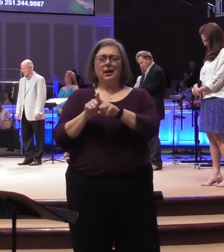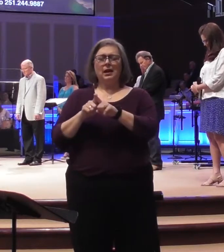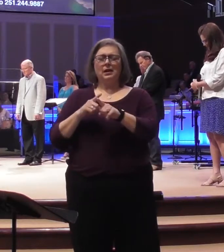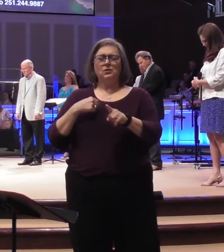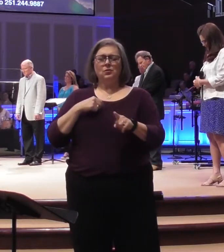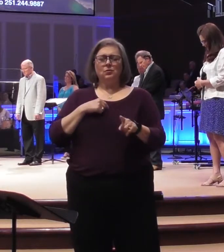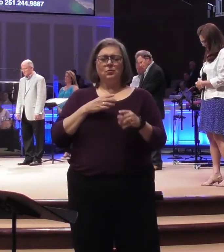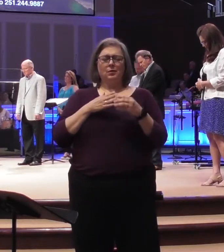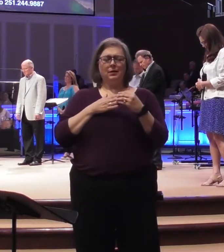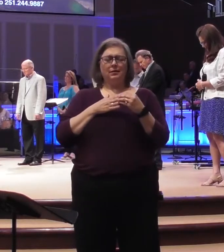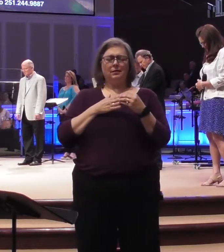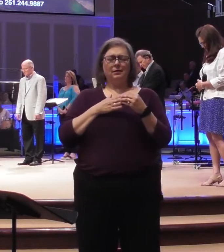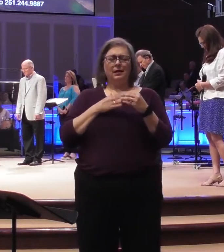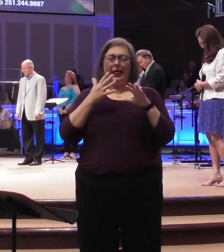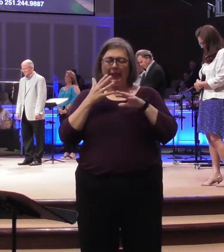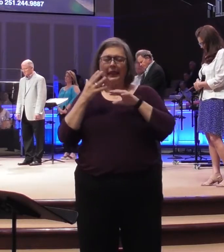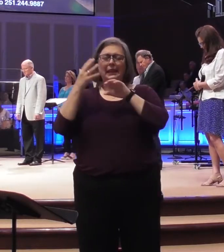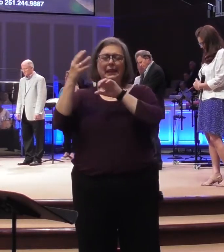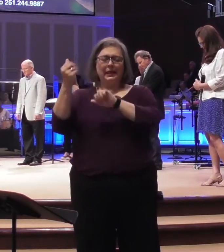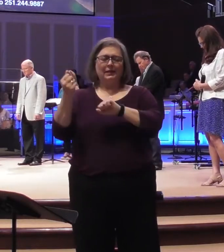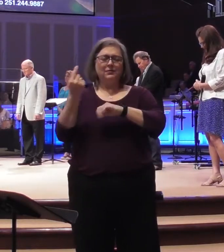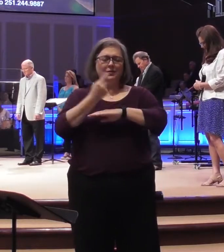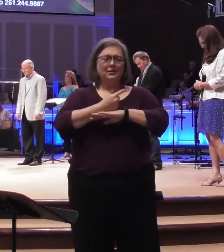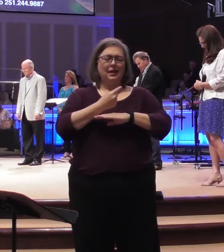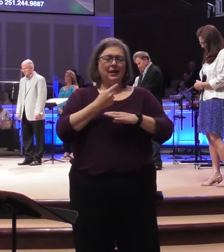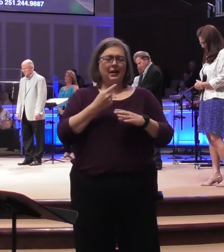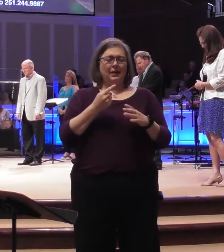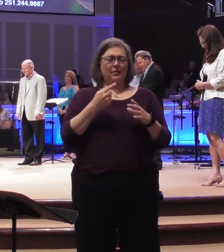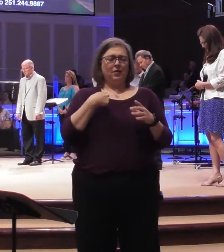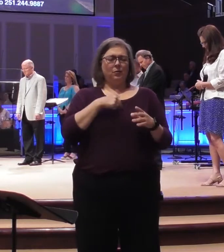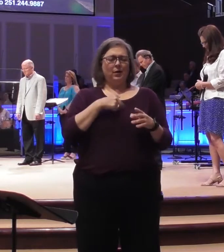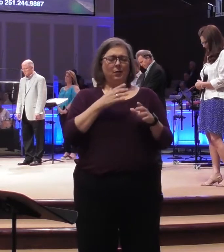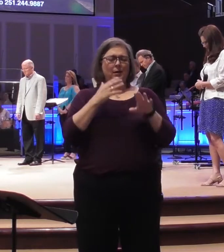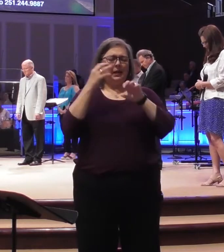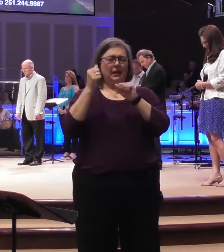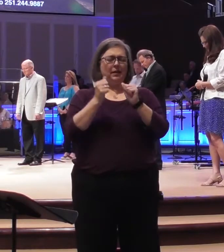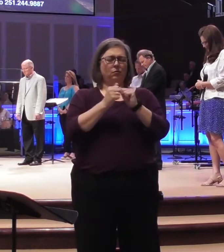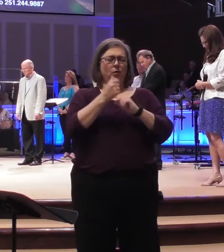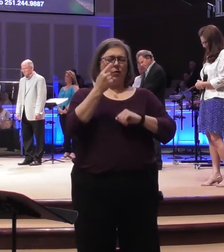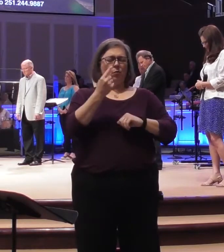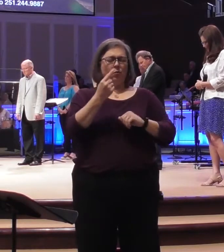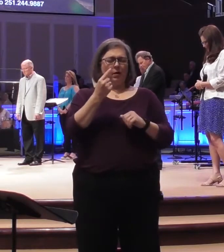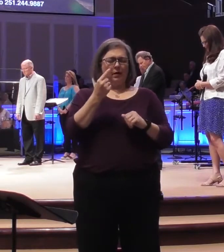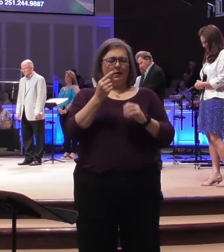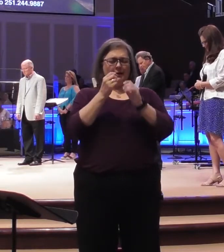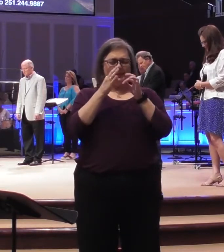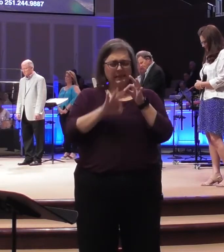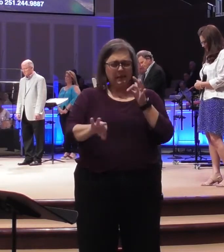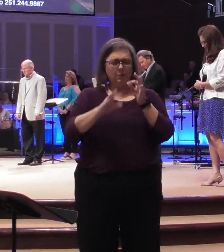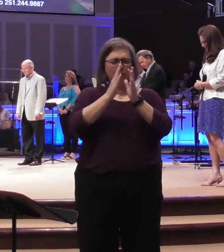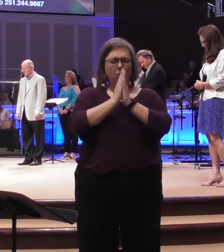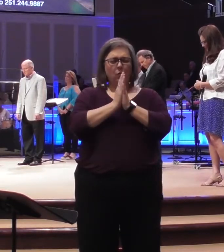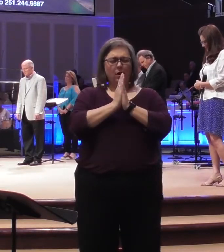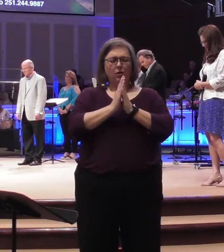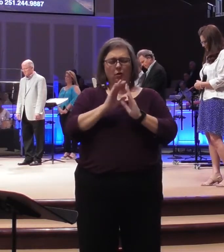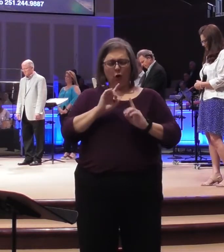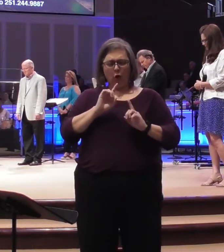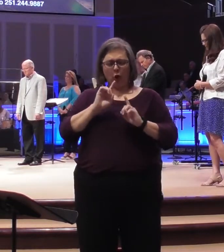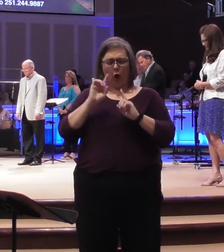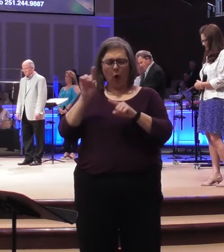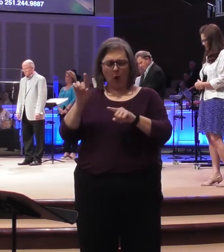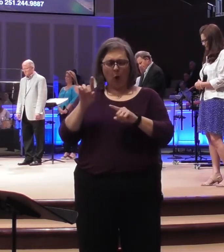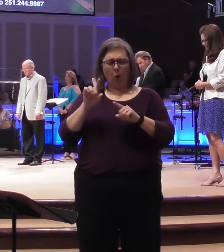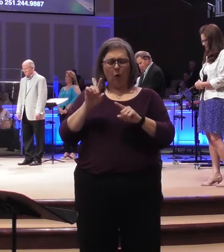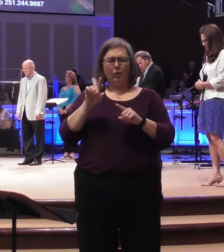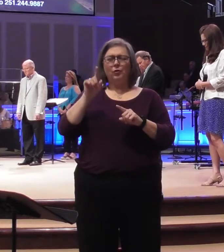one simple prayer, and that prayer is, go as you are led by God the Father. Go